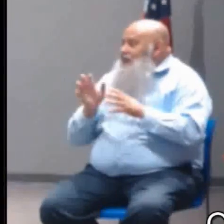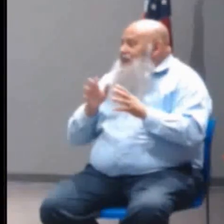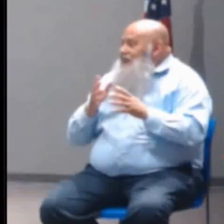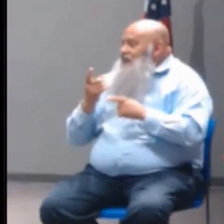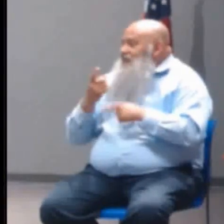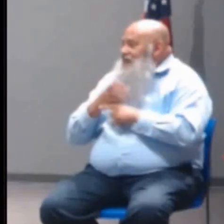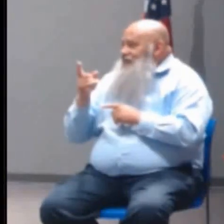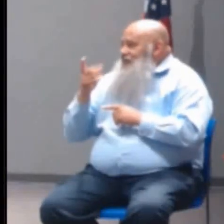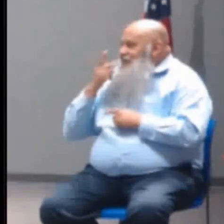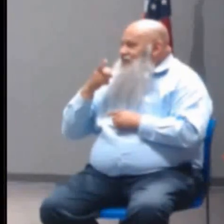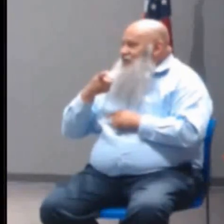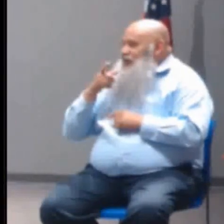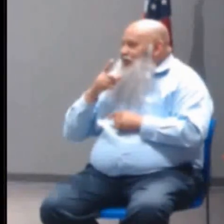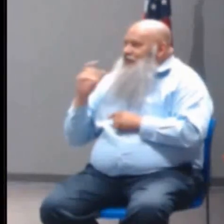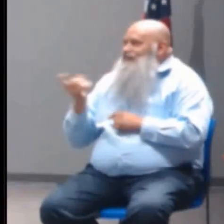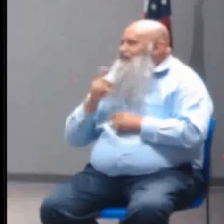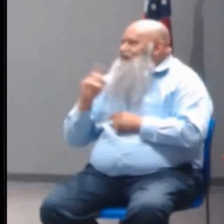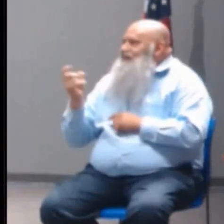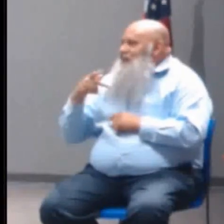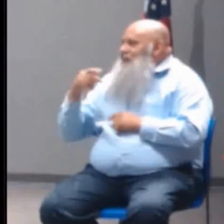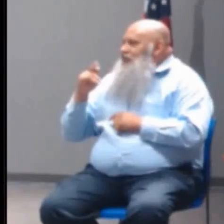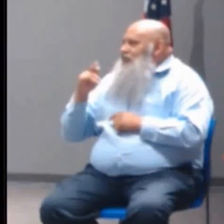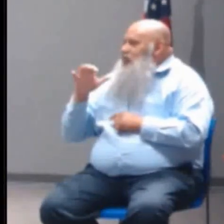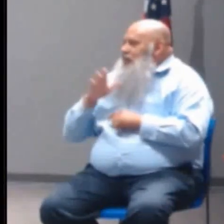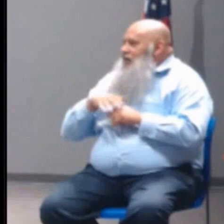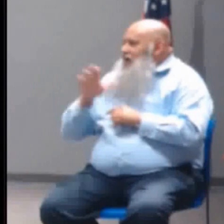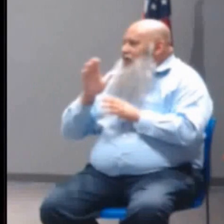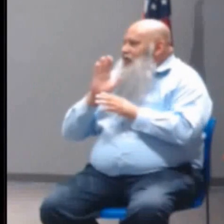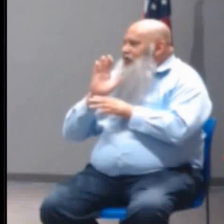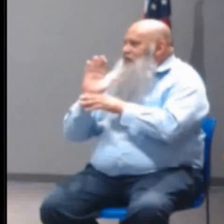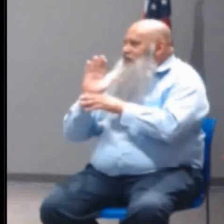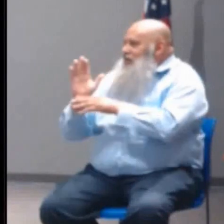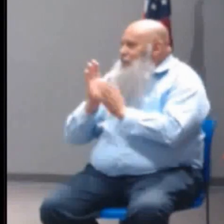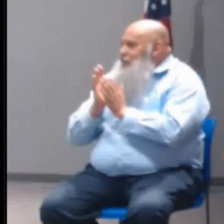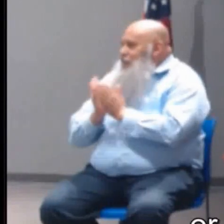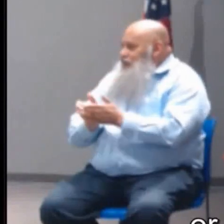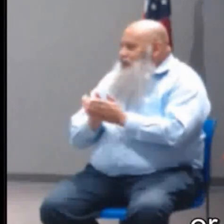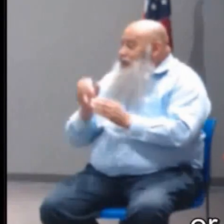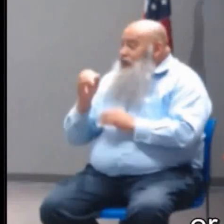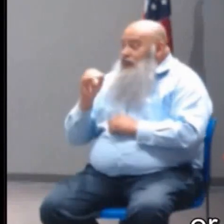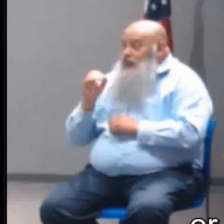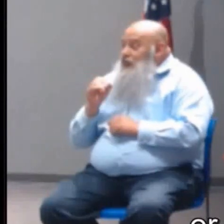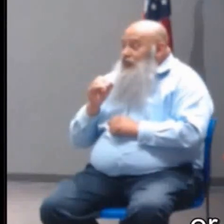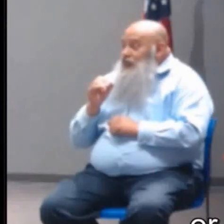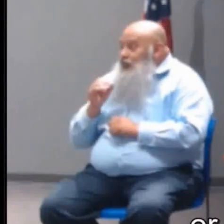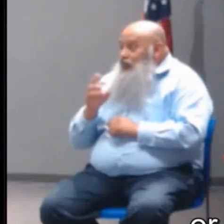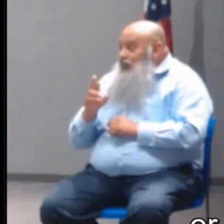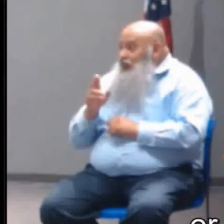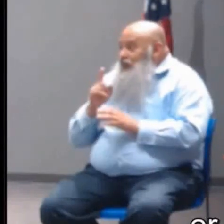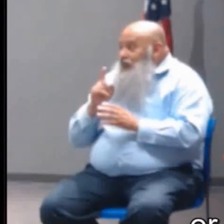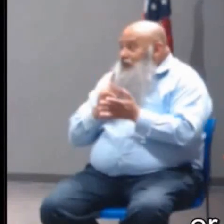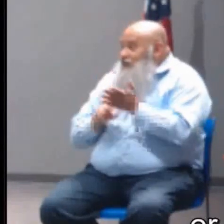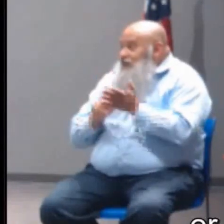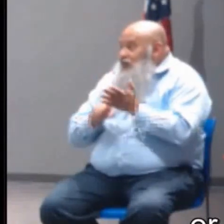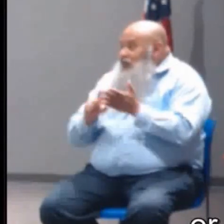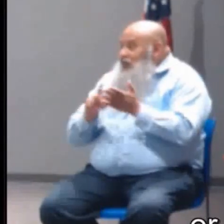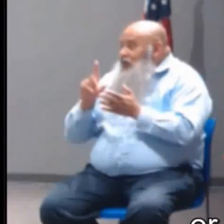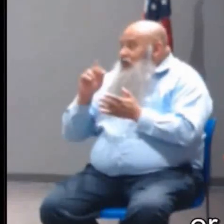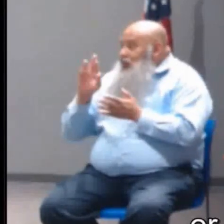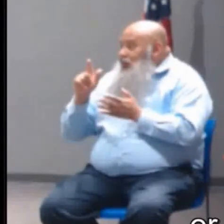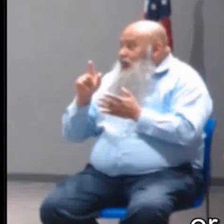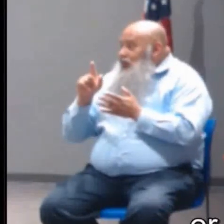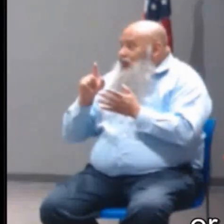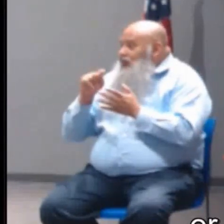see her zipping around the Potomac on her little sailboat, or exploring local trails